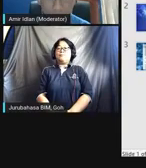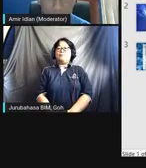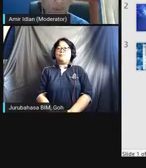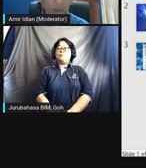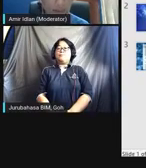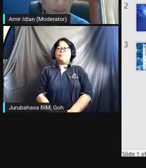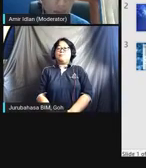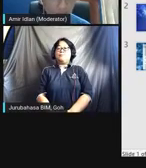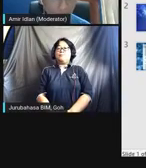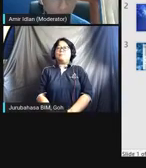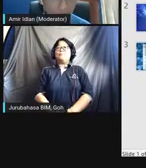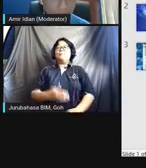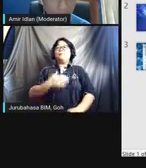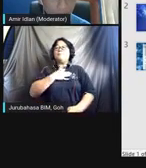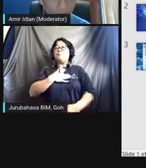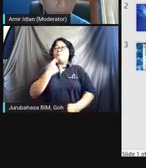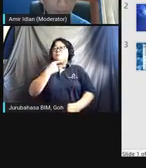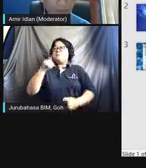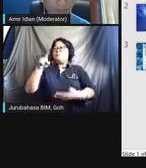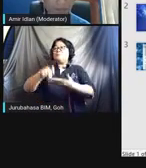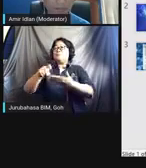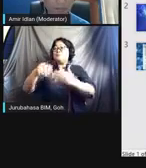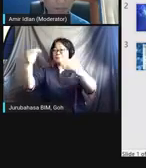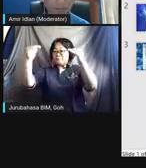Can we proceed to the next slide?